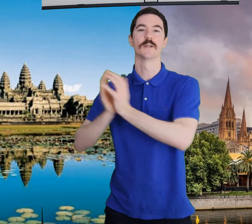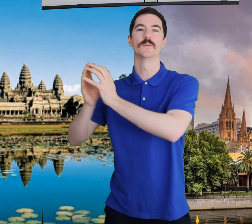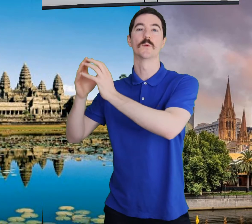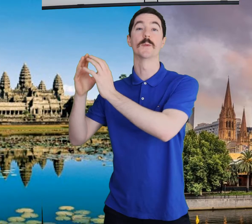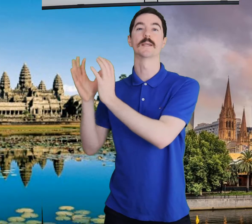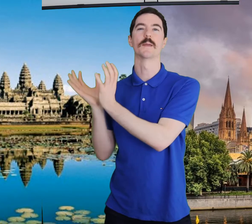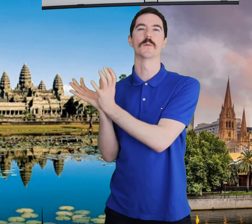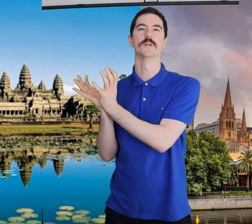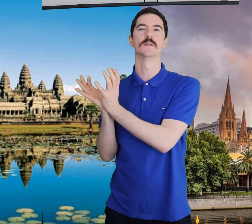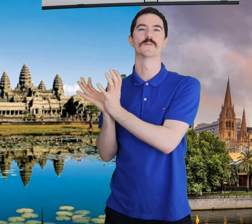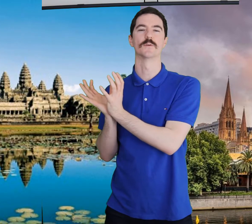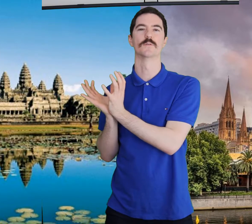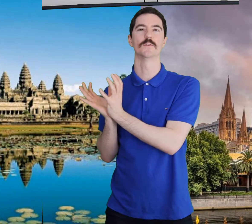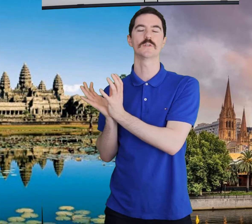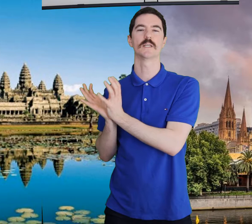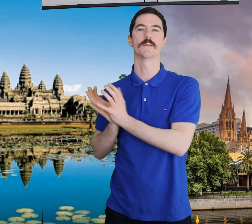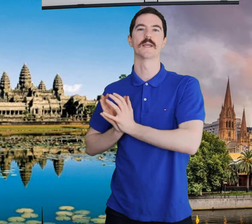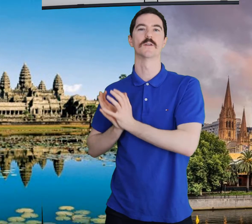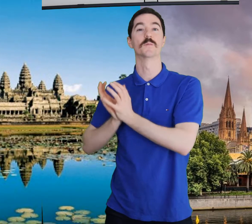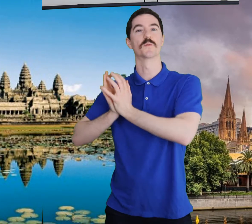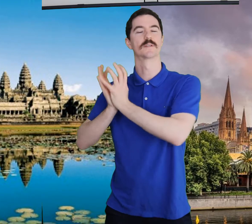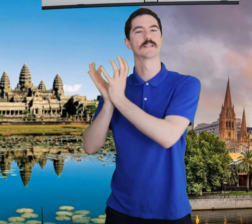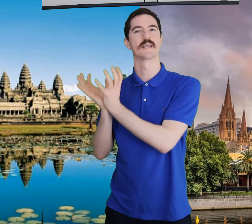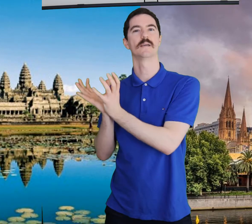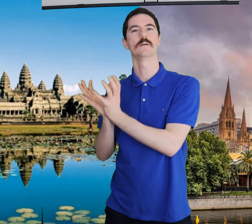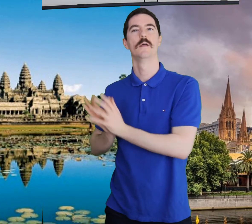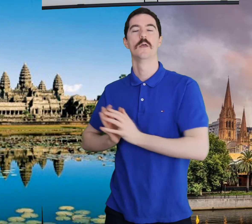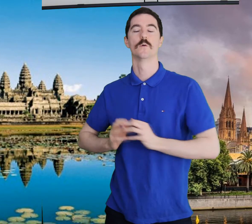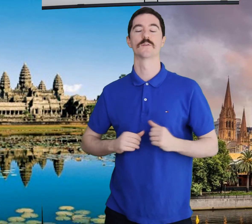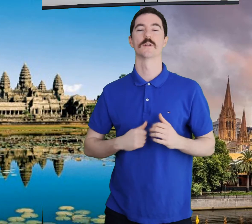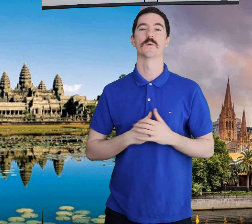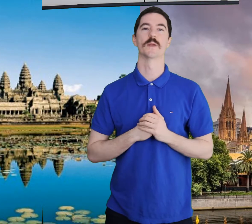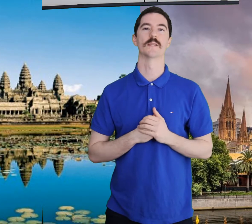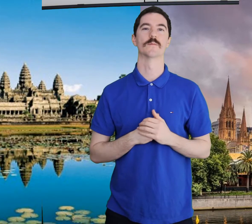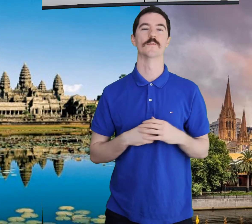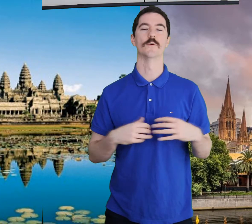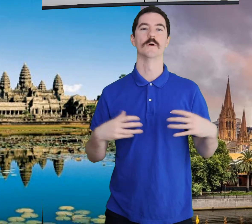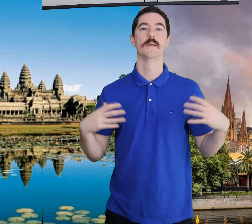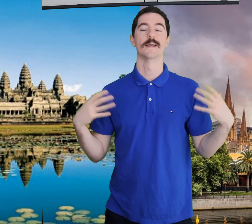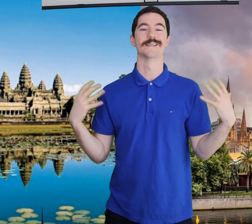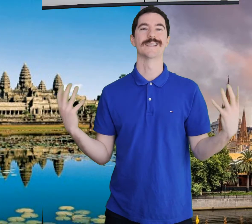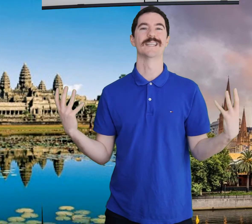to prepare Cambodians for a future that may not be present now. We're trying to prepare them for a setting